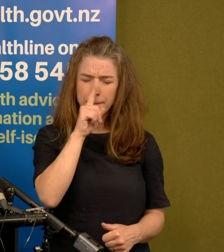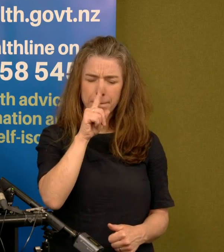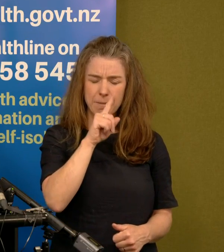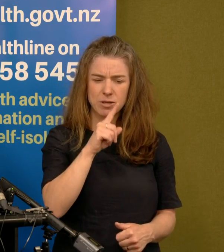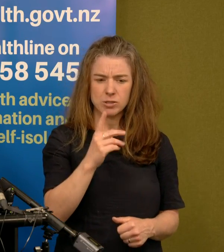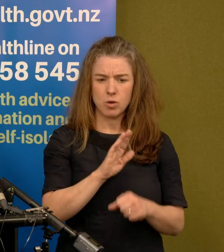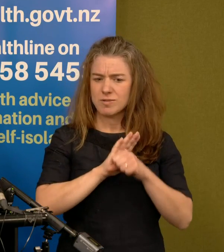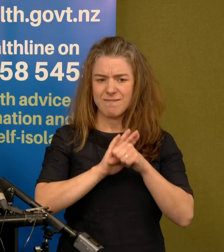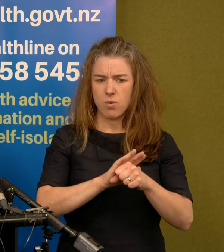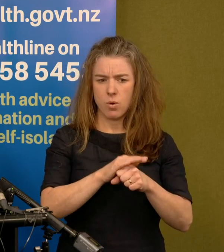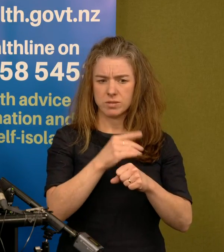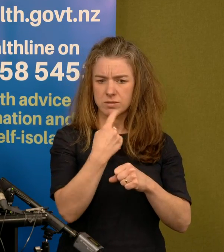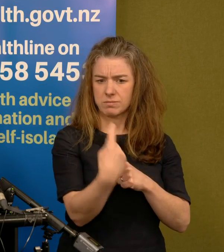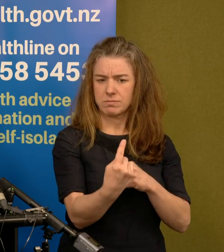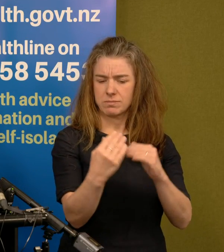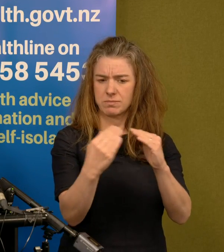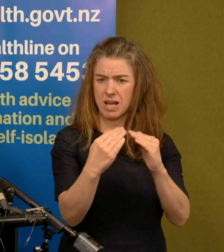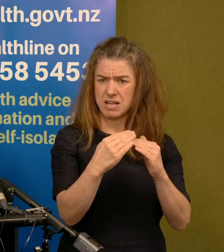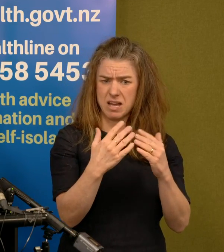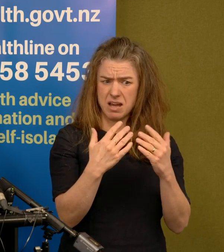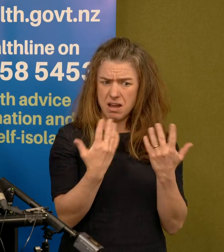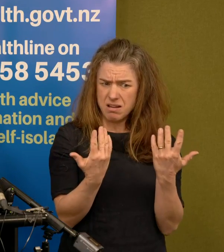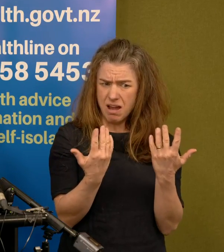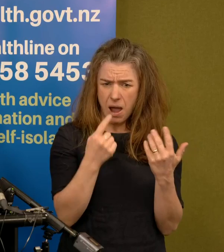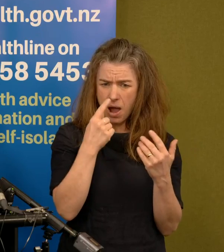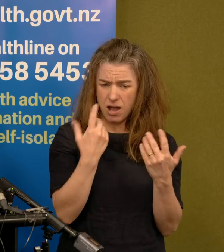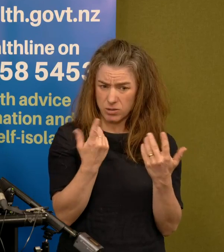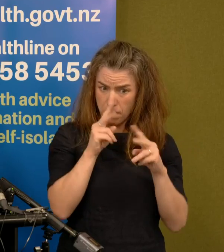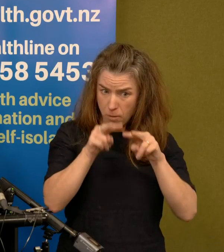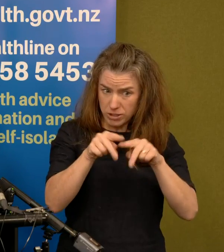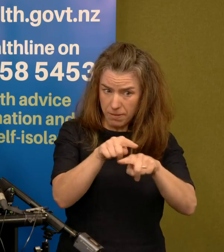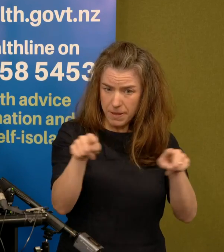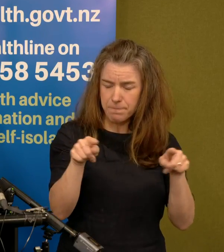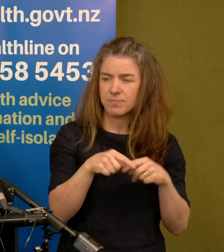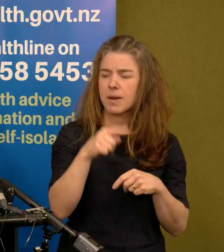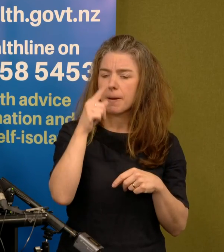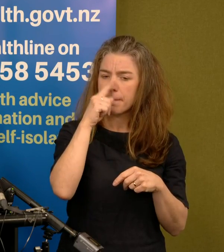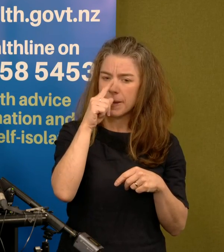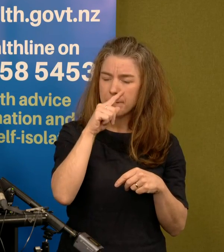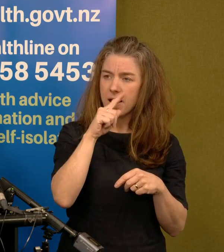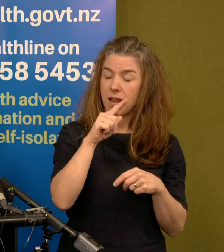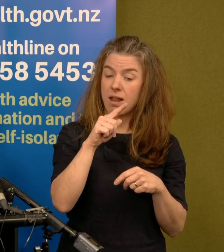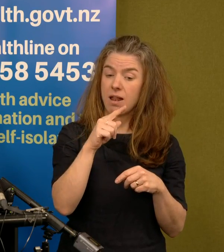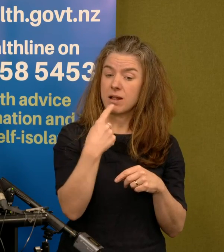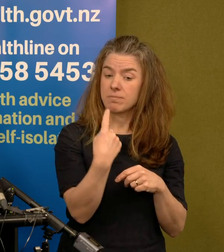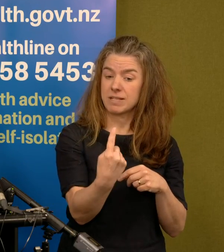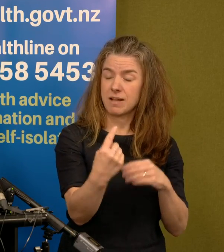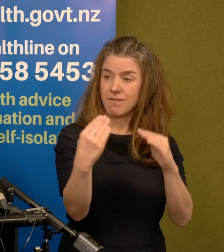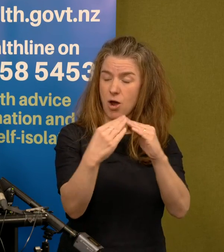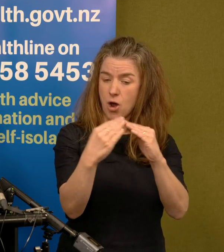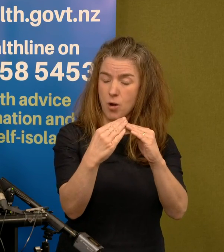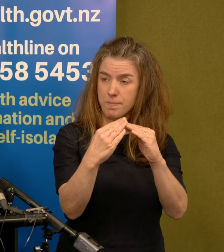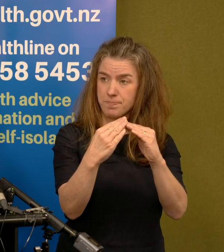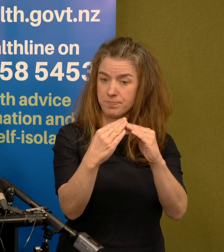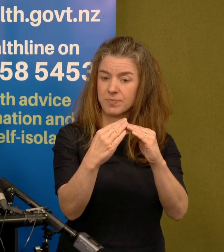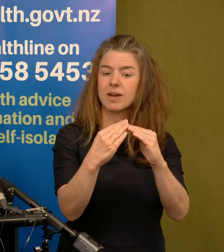are being kept busy. Are they having to monitor all of these people that are in voluntary self-isolation? So the people in voluntary self-isolation who are registered with Healthline get a call every couple